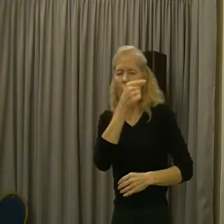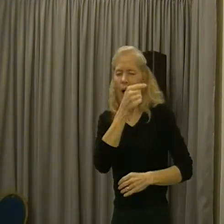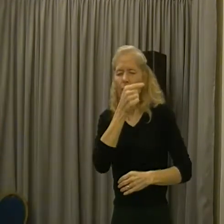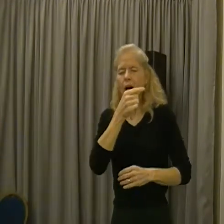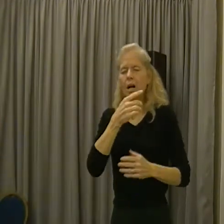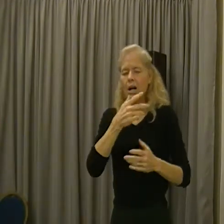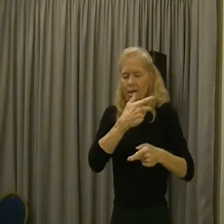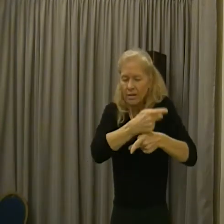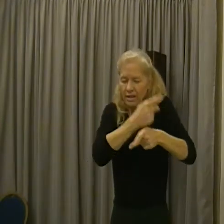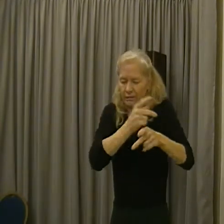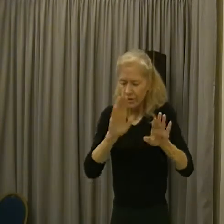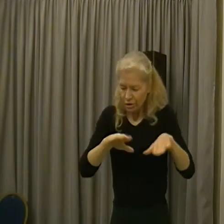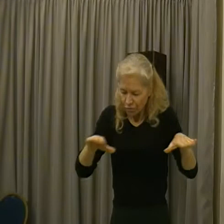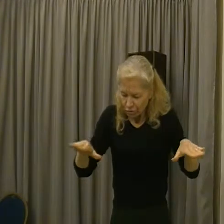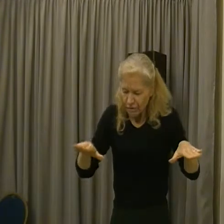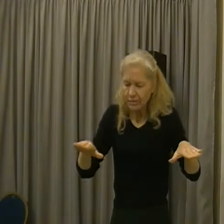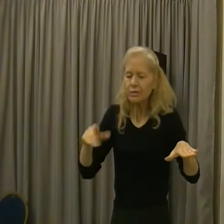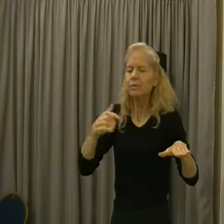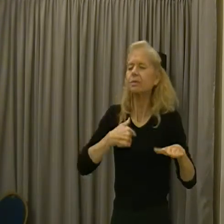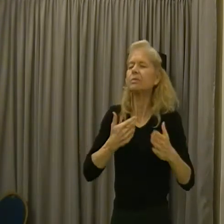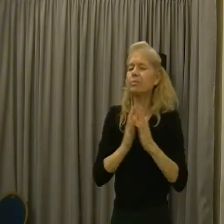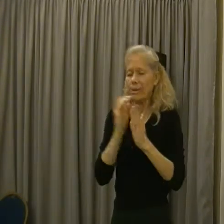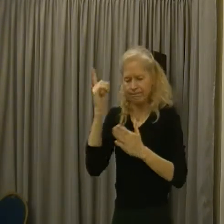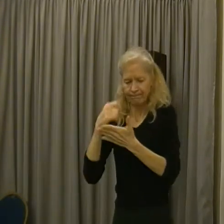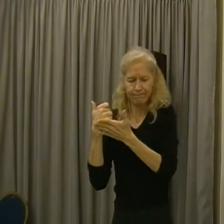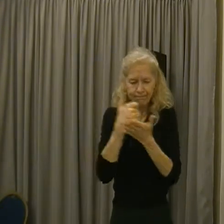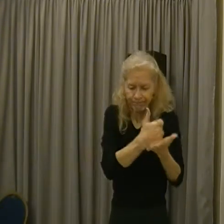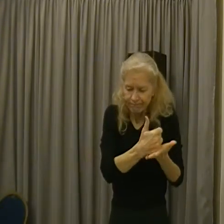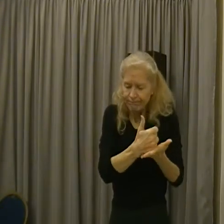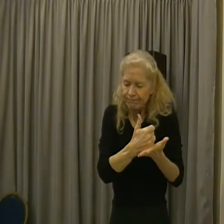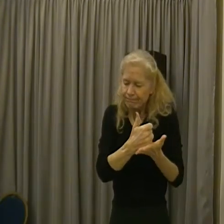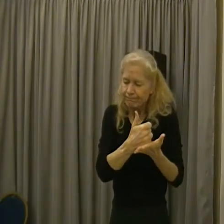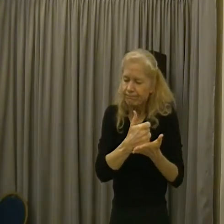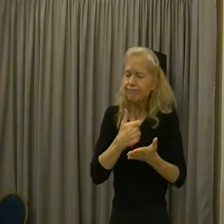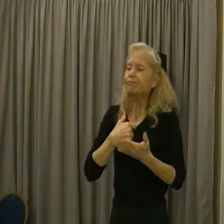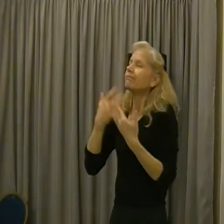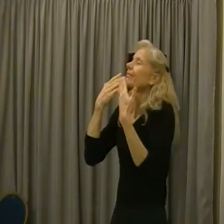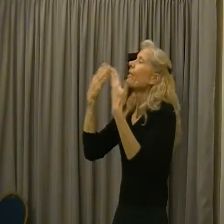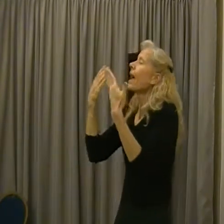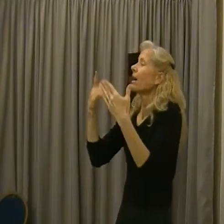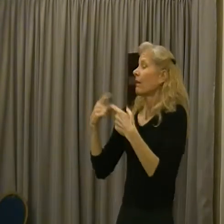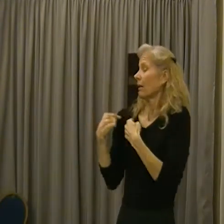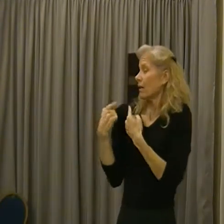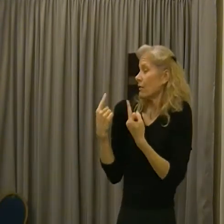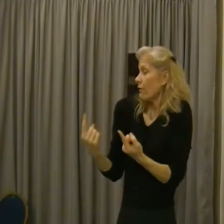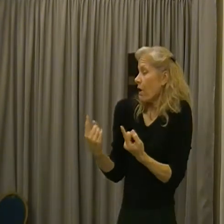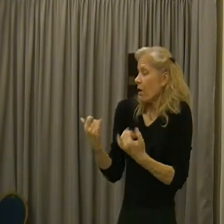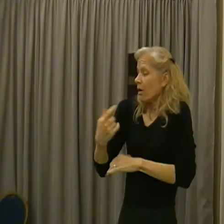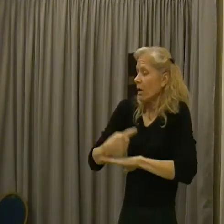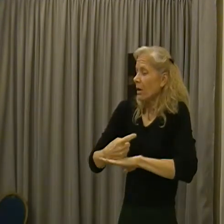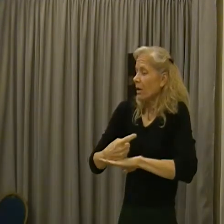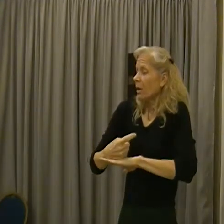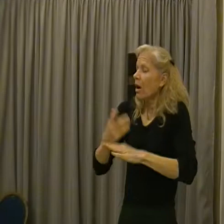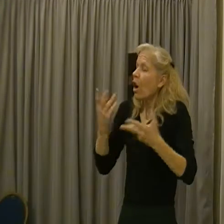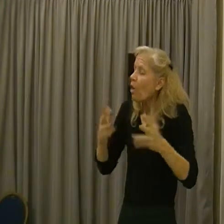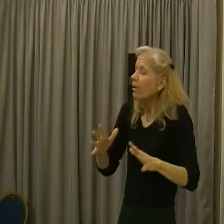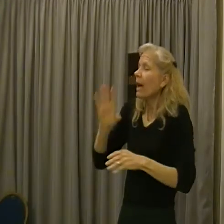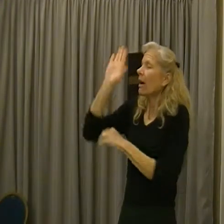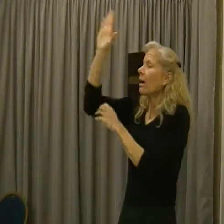the children's Sunday school hour, the adult Sunday school hour. Dear God, the songs of praise that I pray you've